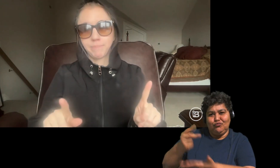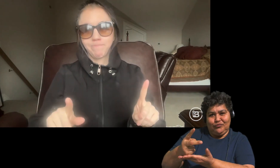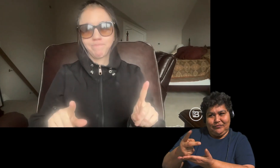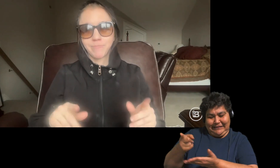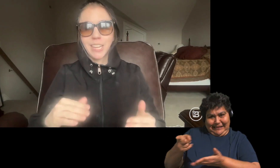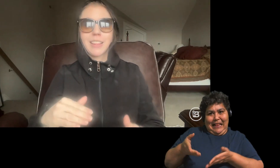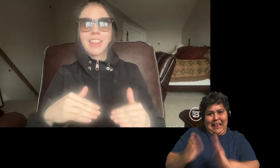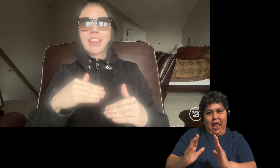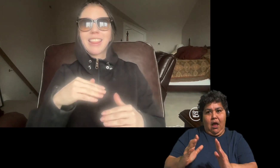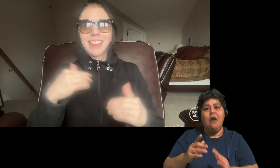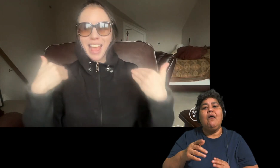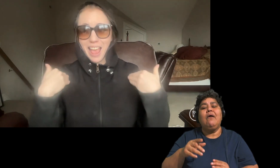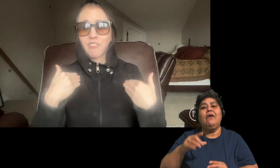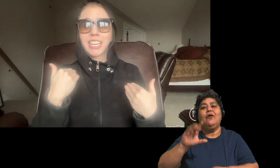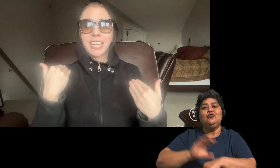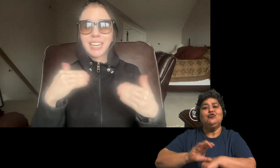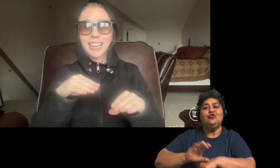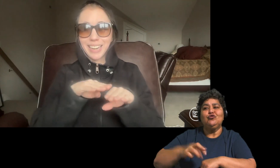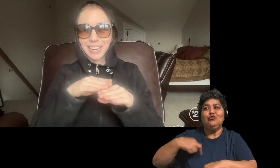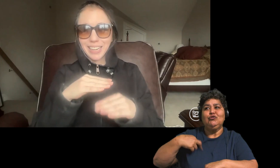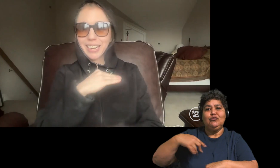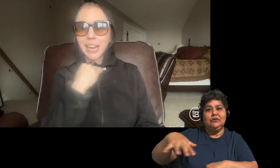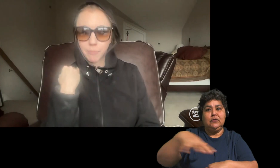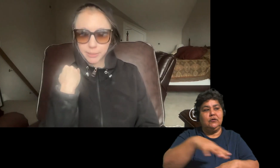he made that possible. But there's a key restriction.